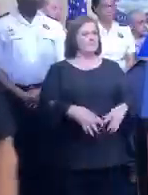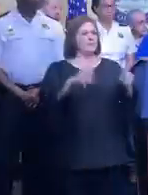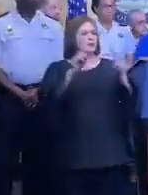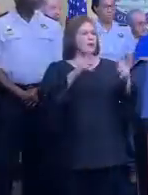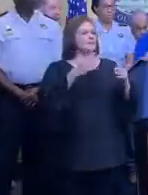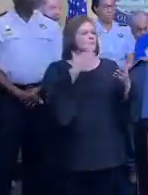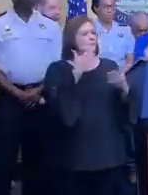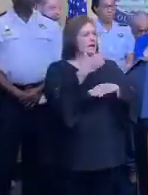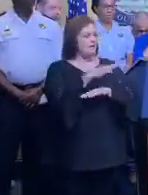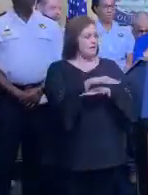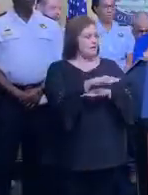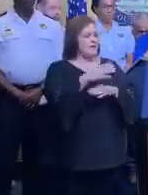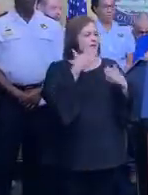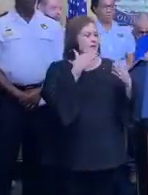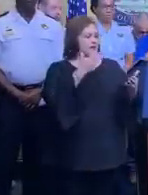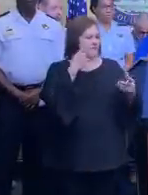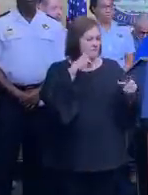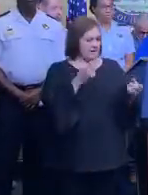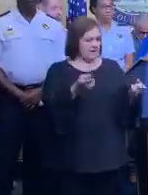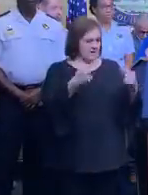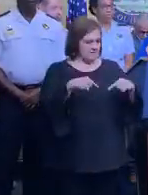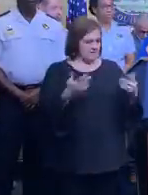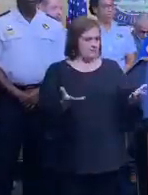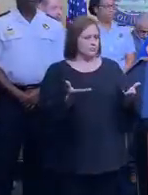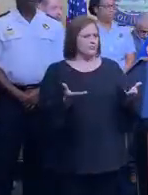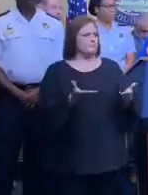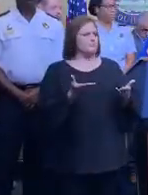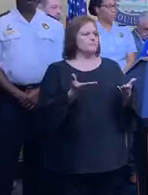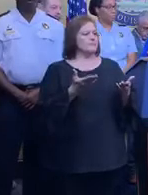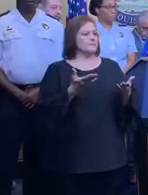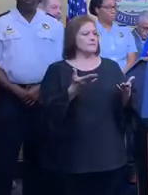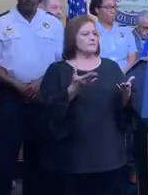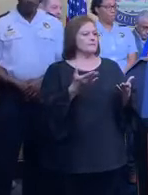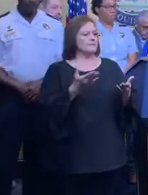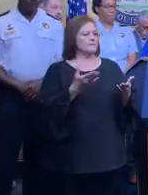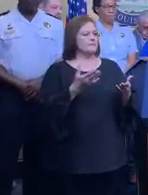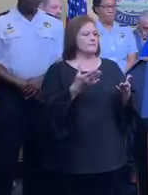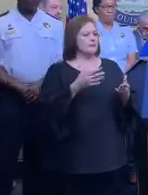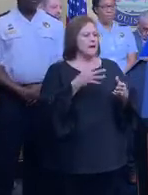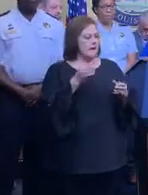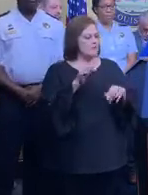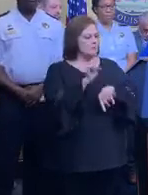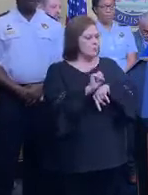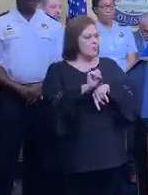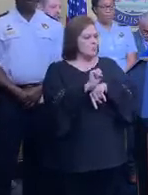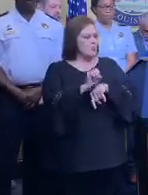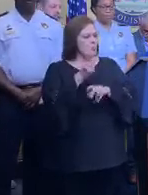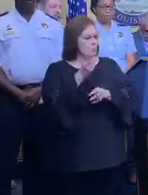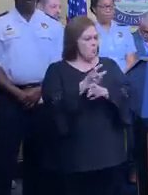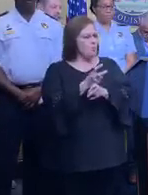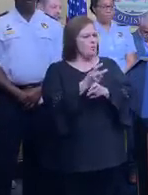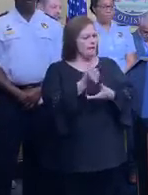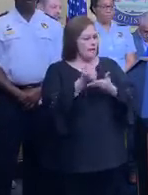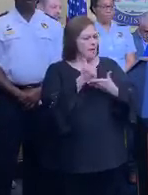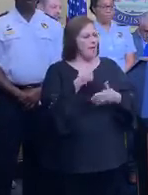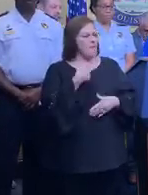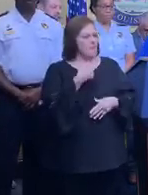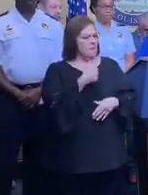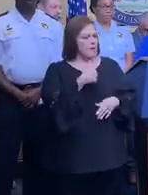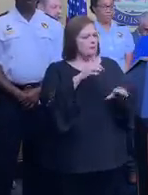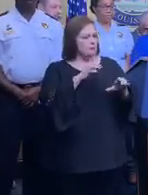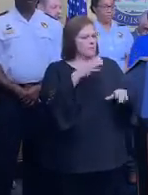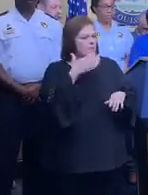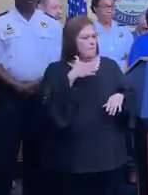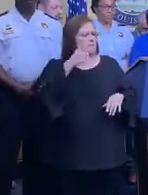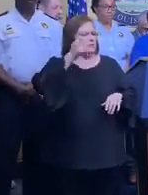Okay, good afternoon again. Thank you all so much for being here and for being on the front line of helping us do the best